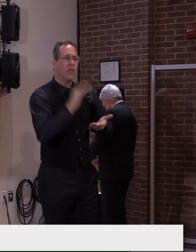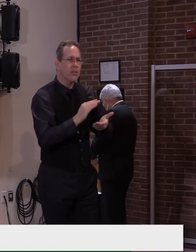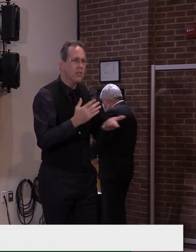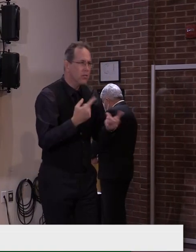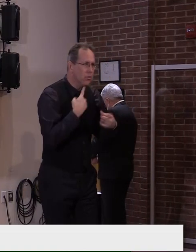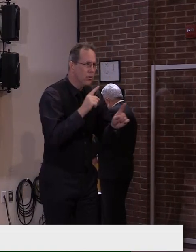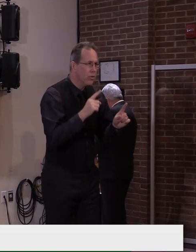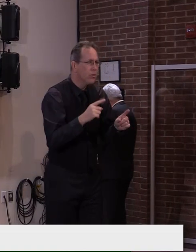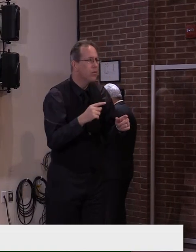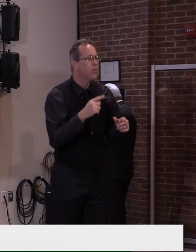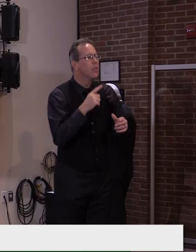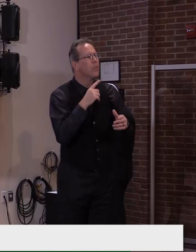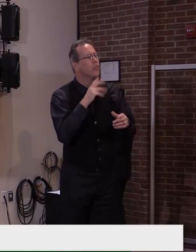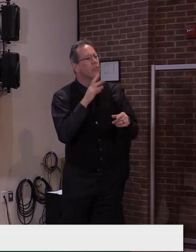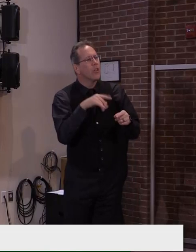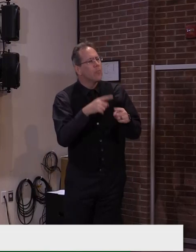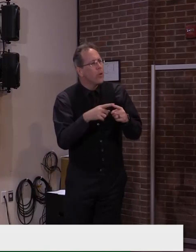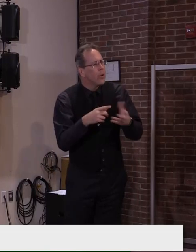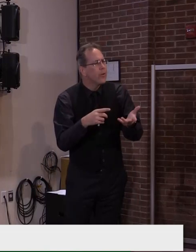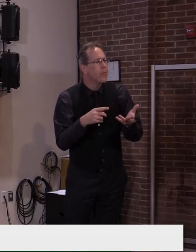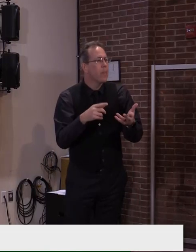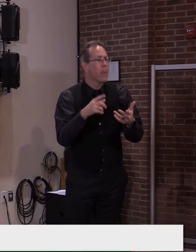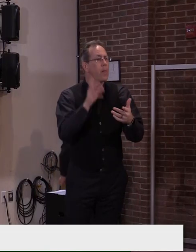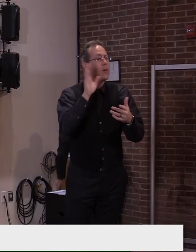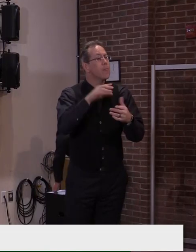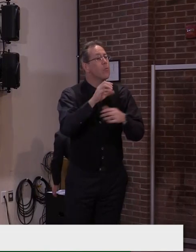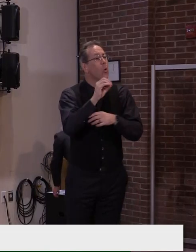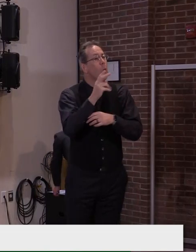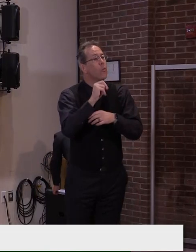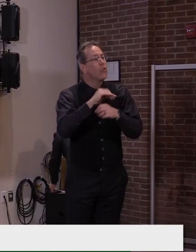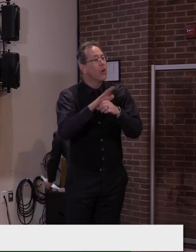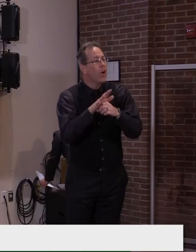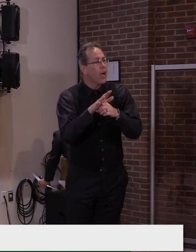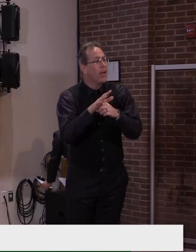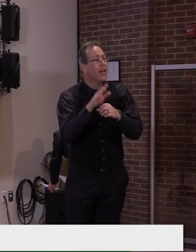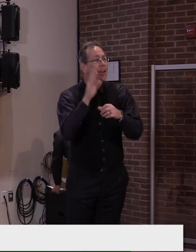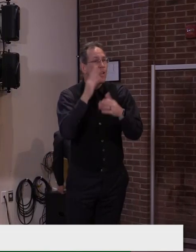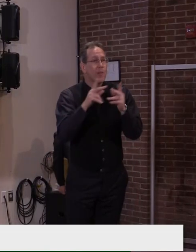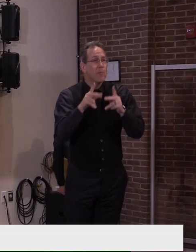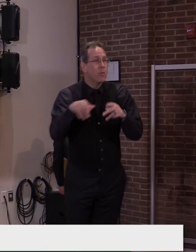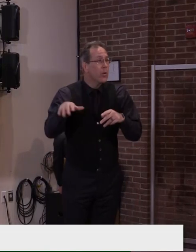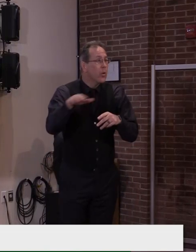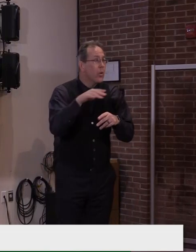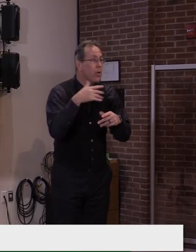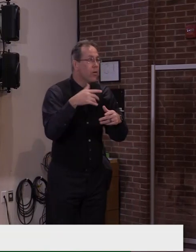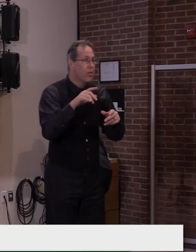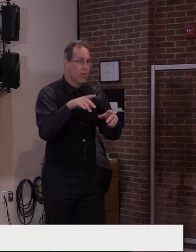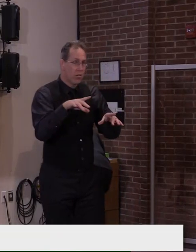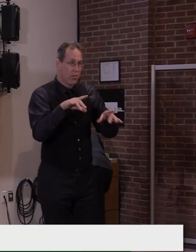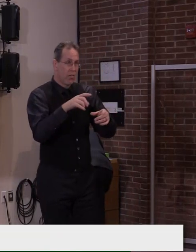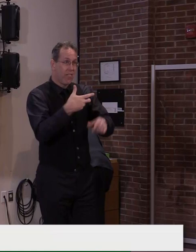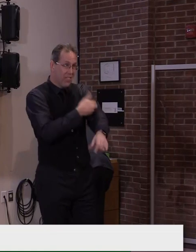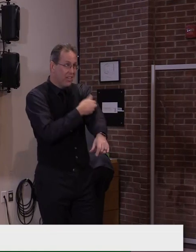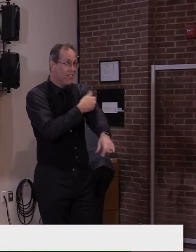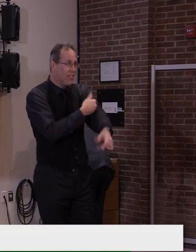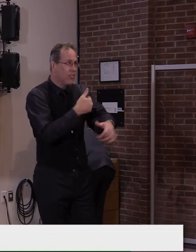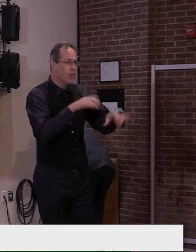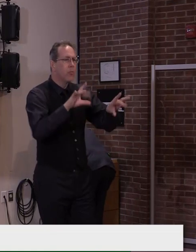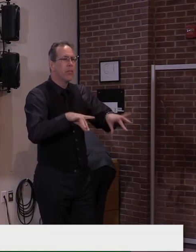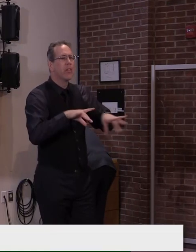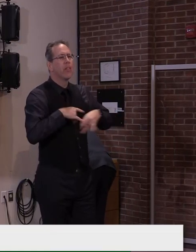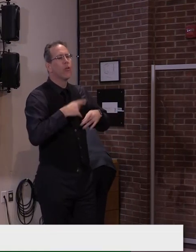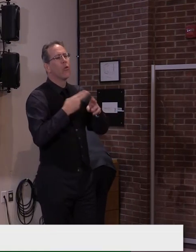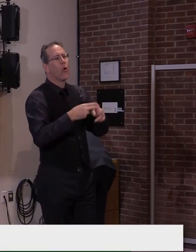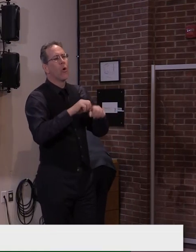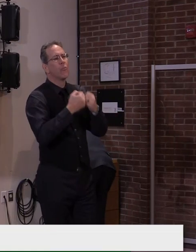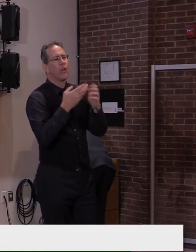will be more breakthrough cases, a term we don't like to use, but you're right. And the reality is, yes, this is a more infectious